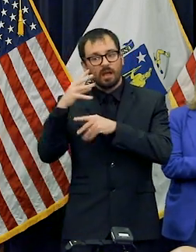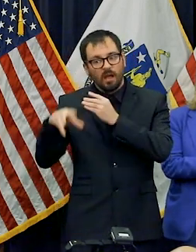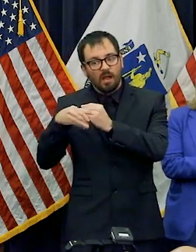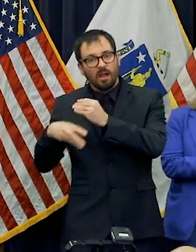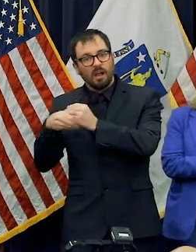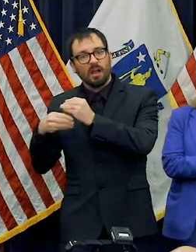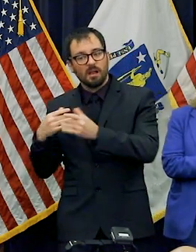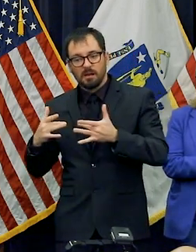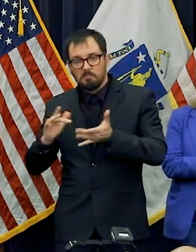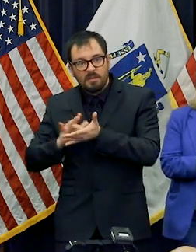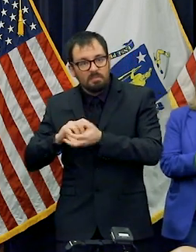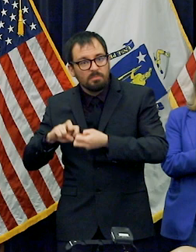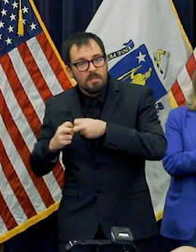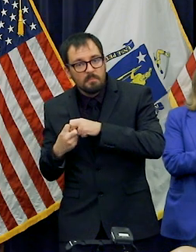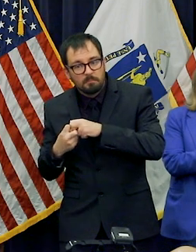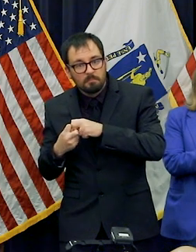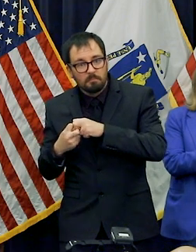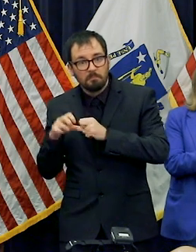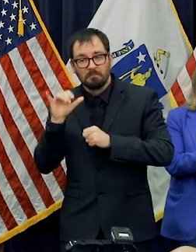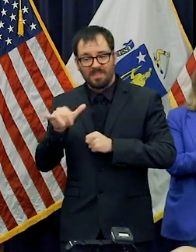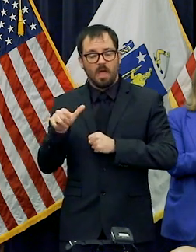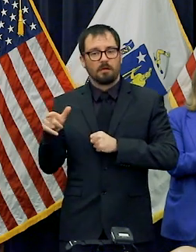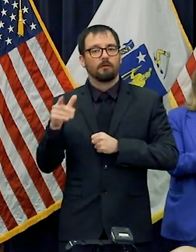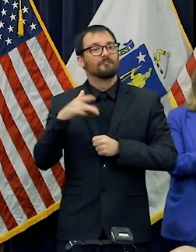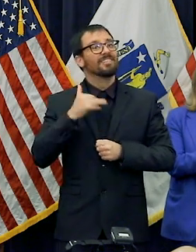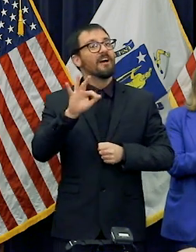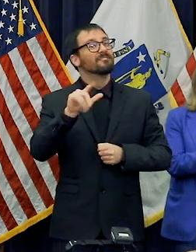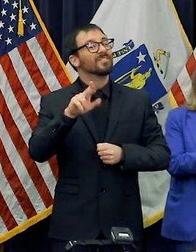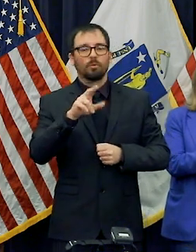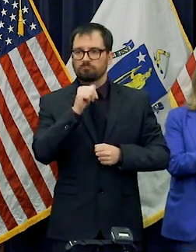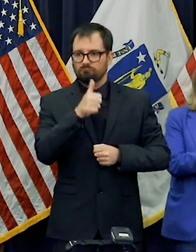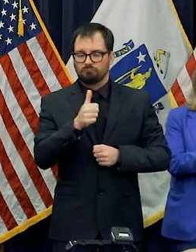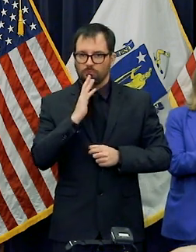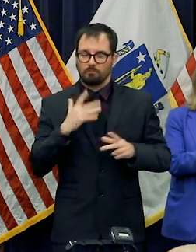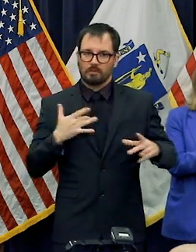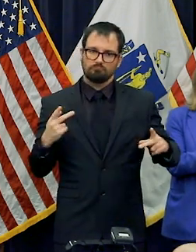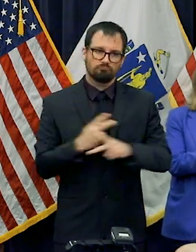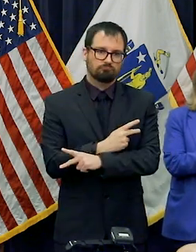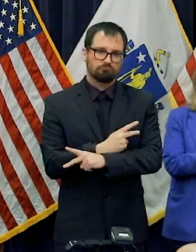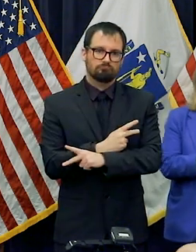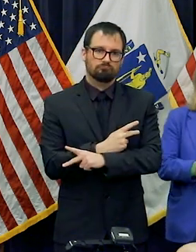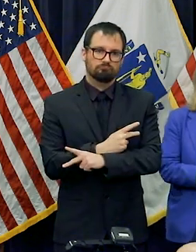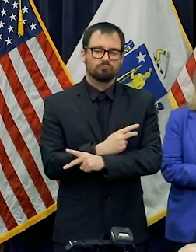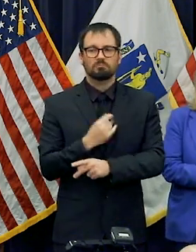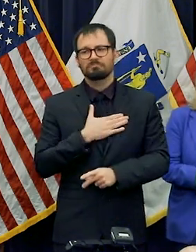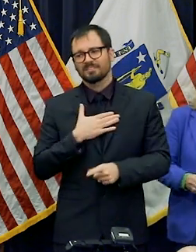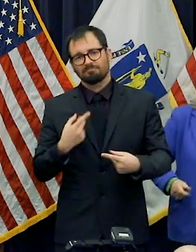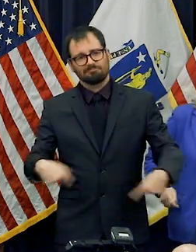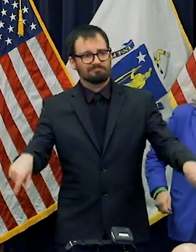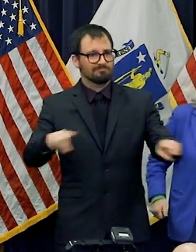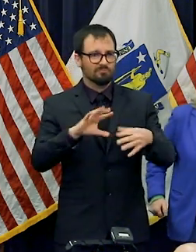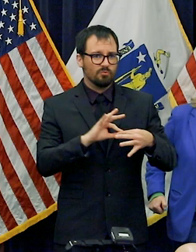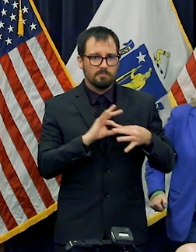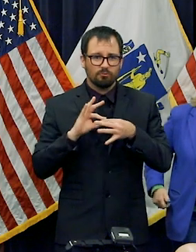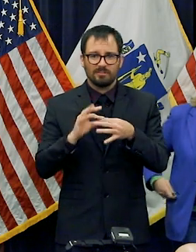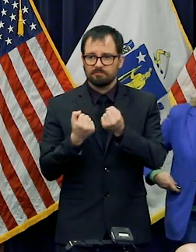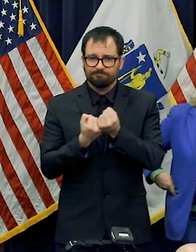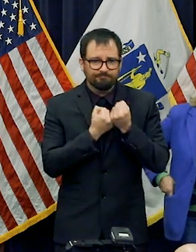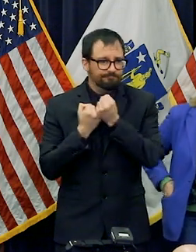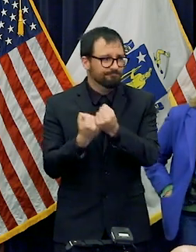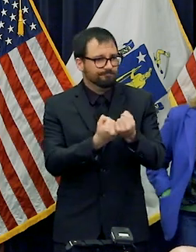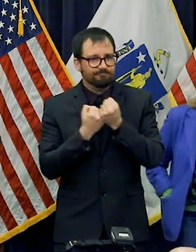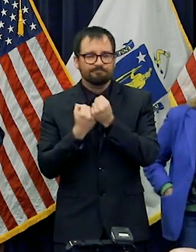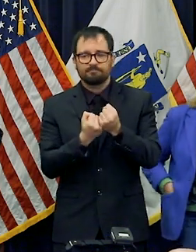illness. So please do your best to cooperate with the guidance that's been issued, practice social distancing, and practice